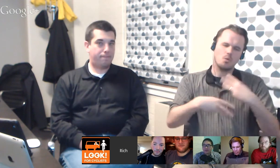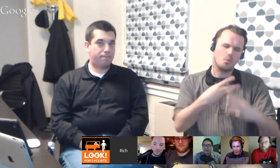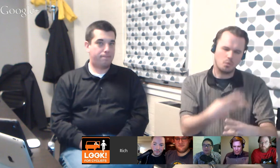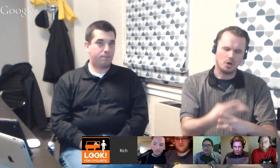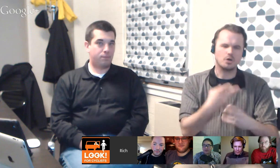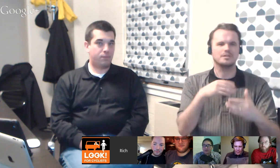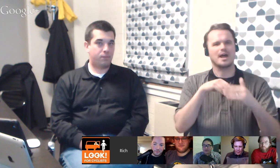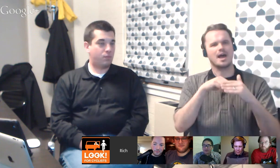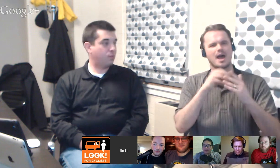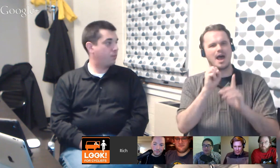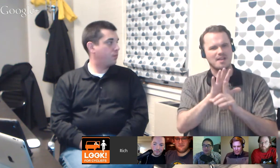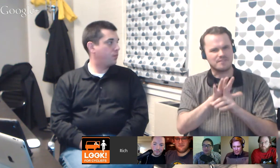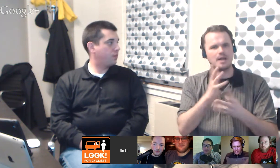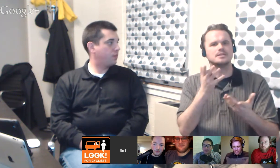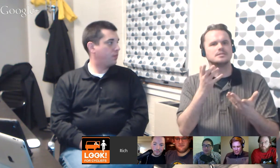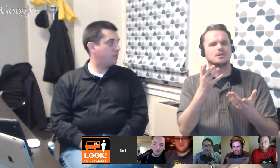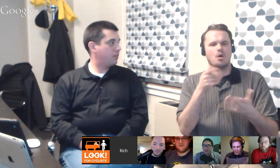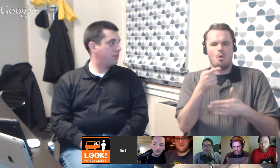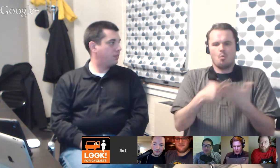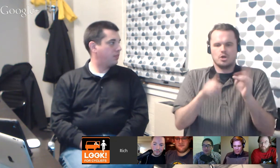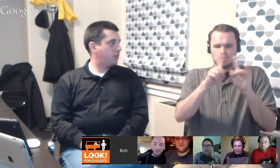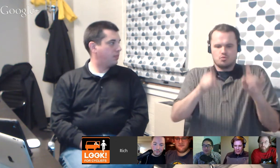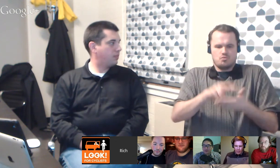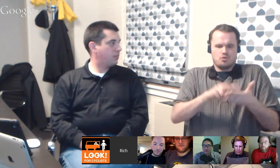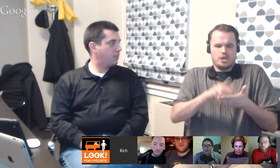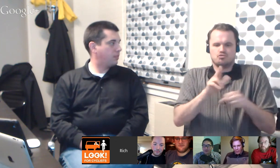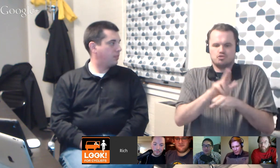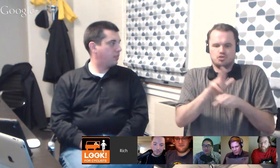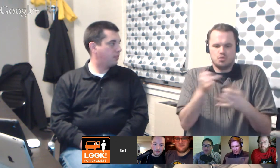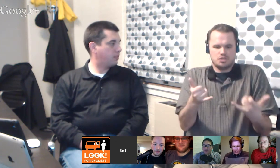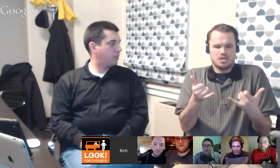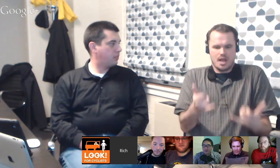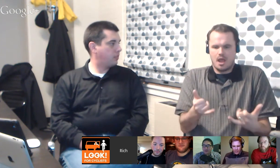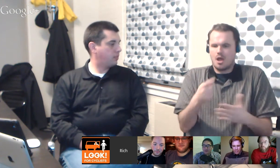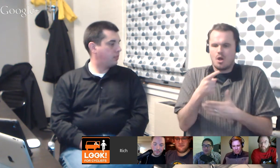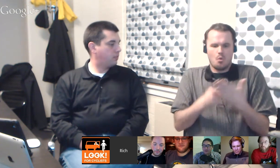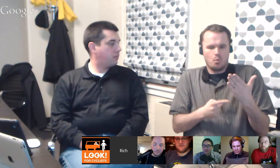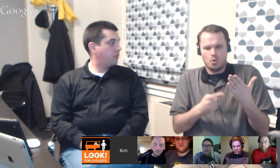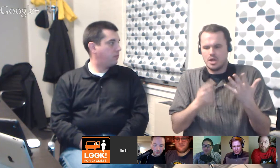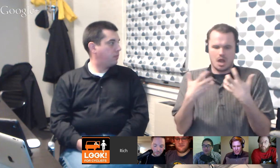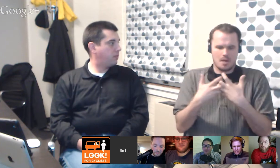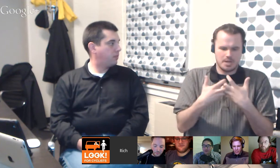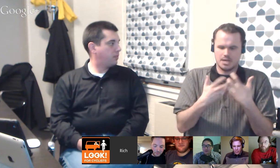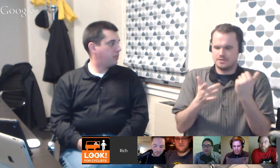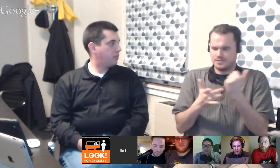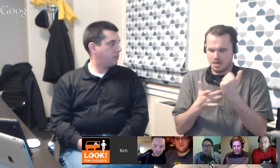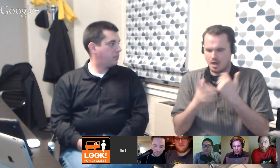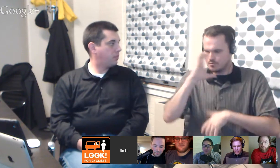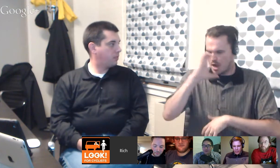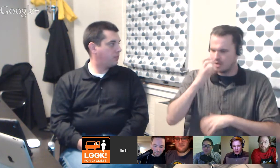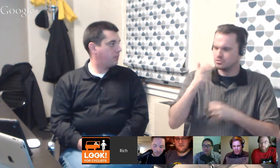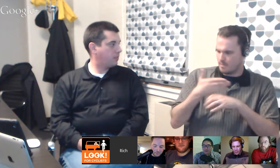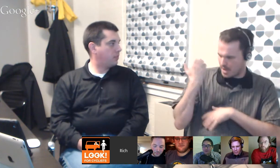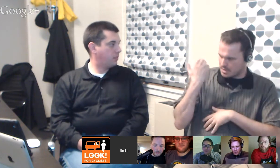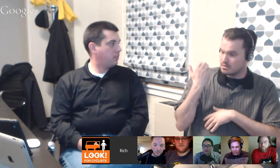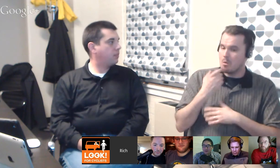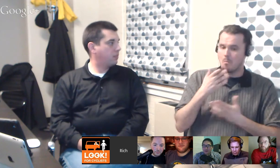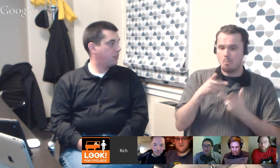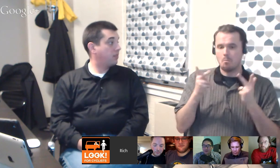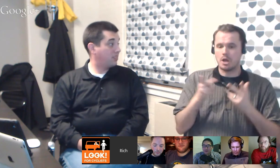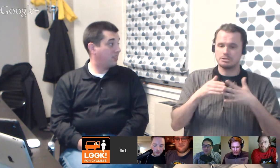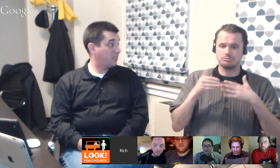readers are popular now, what combinations of assistive technology and browsers are best, and so it's a place to really get started, but